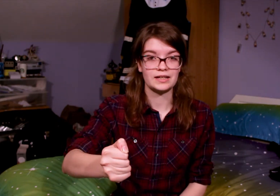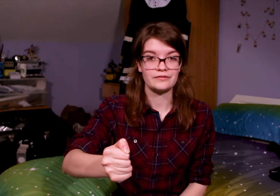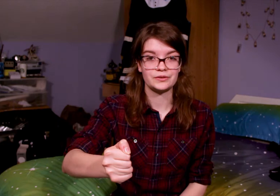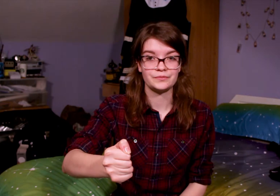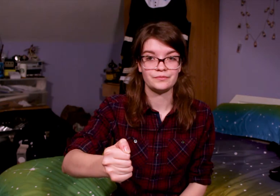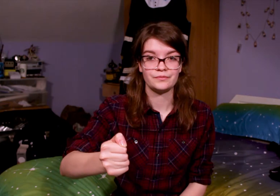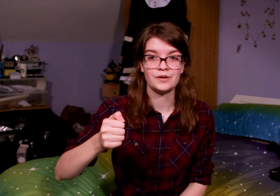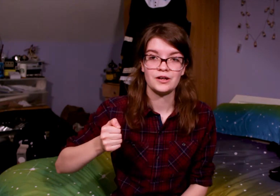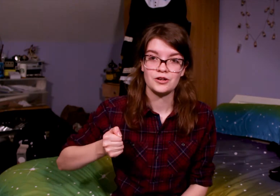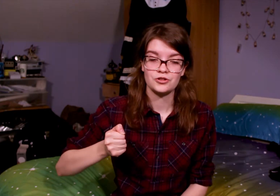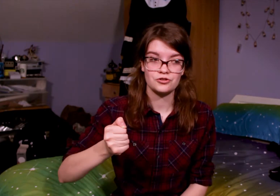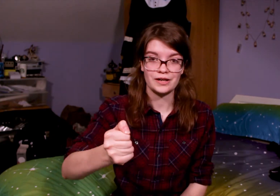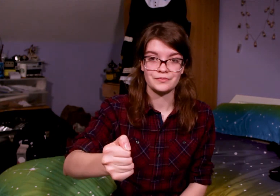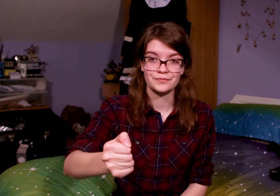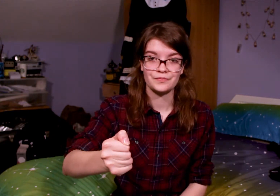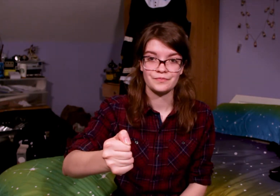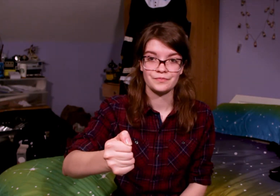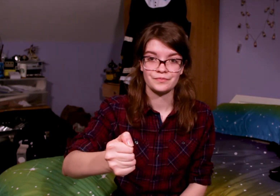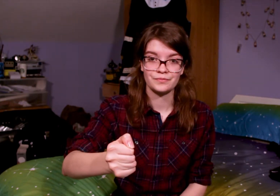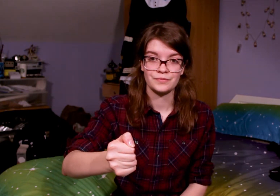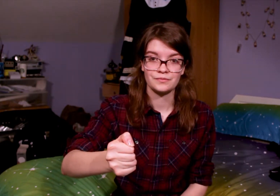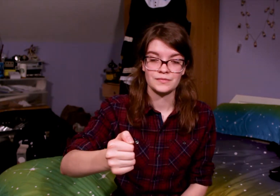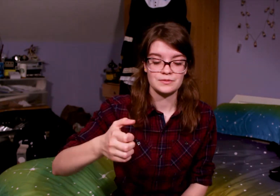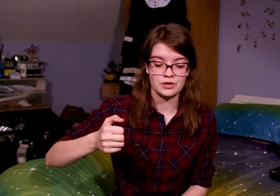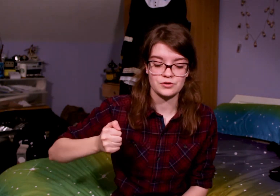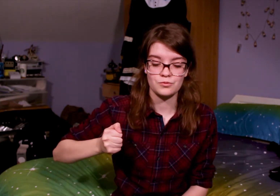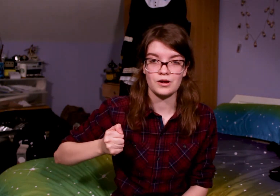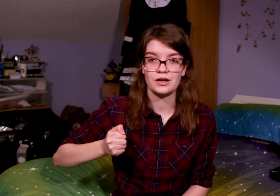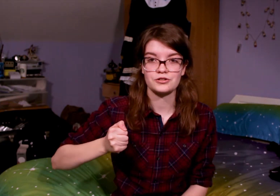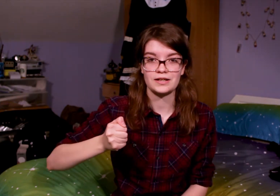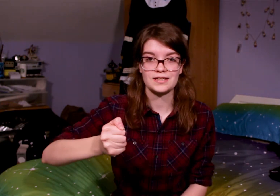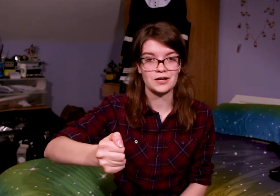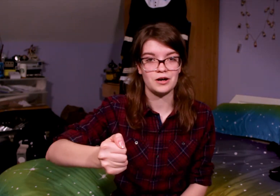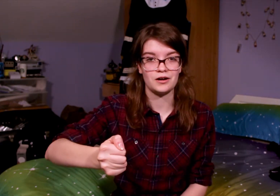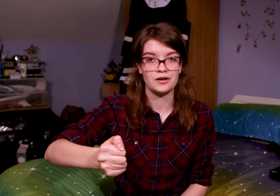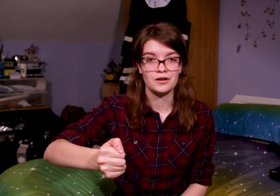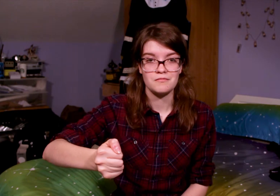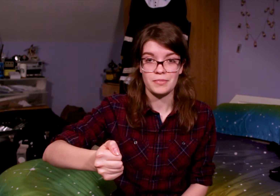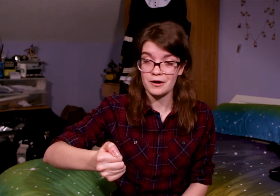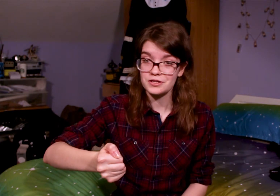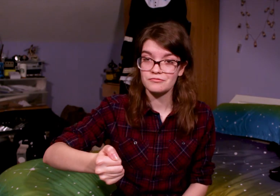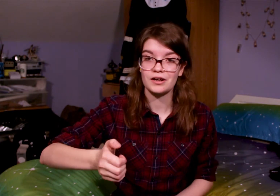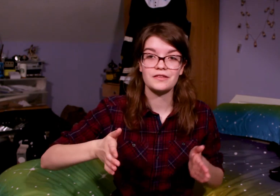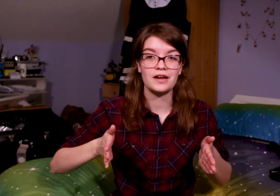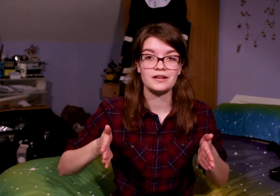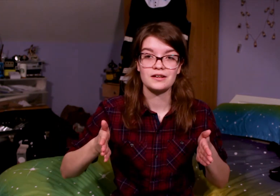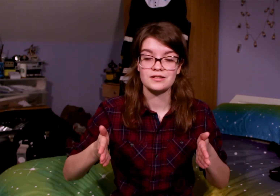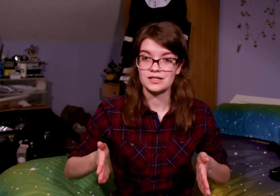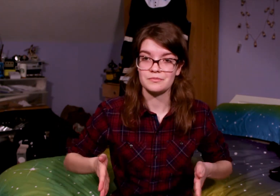lever. Train. It's because all our trains now are powered rather than steam